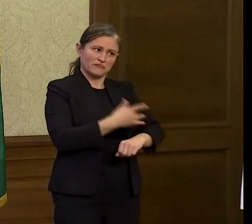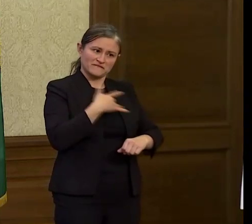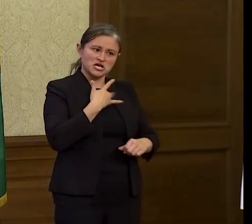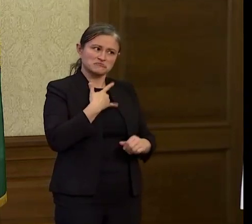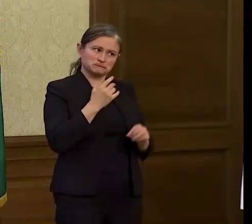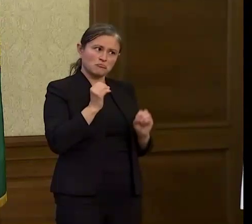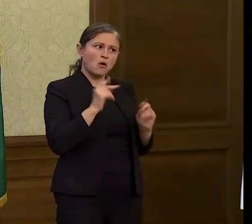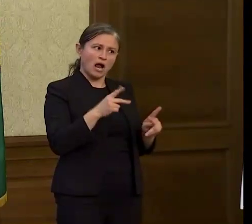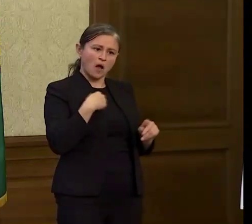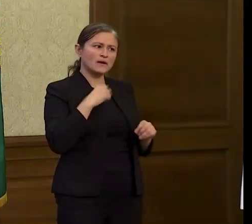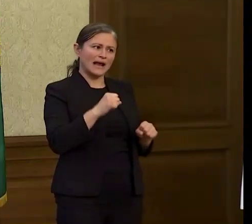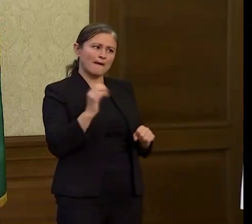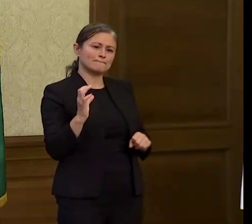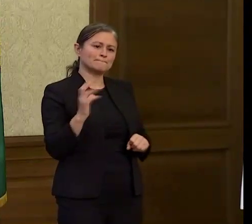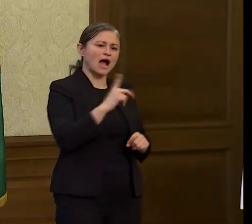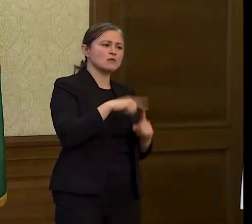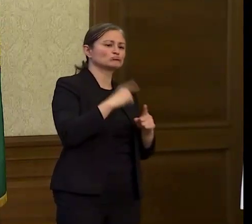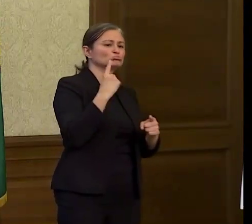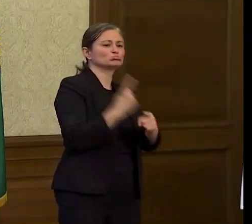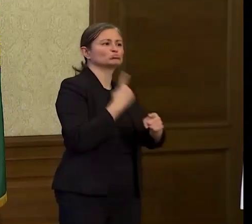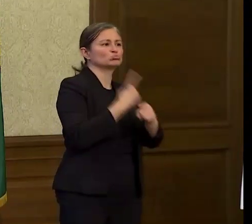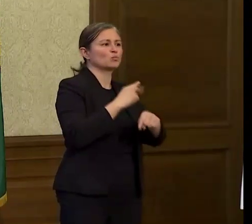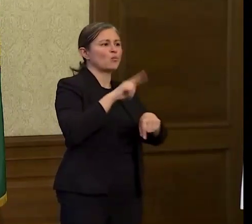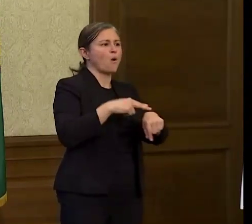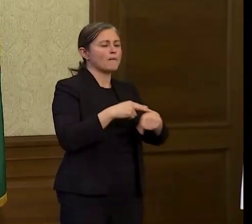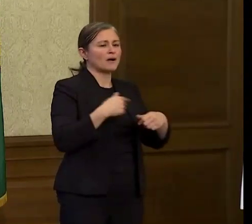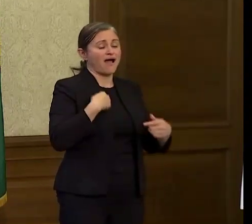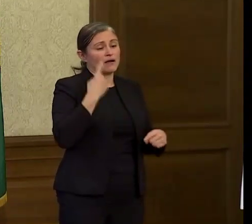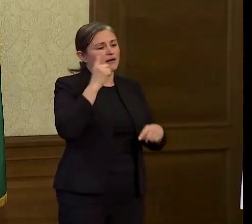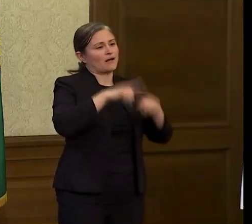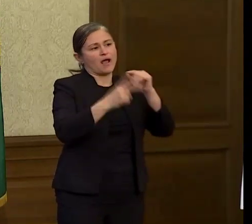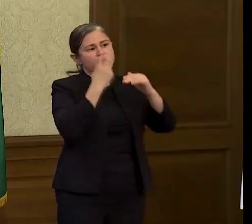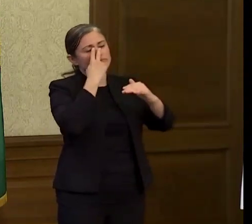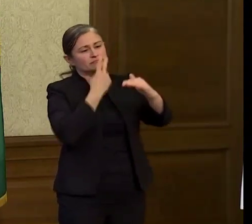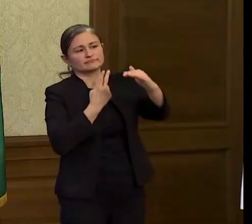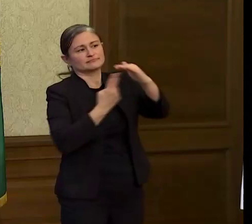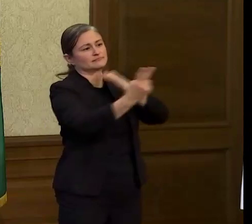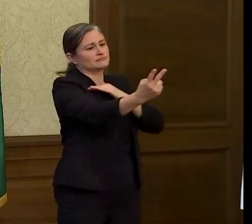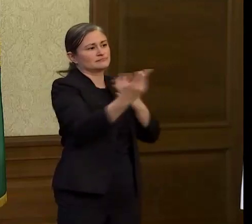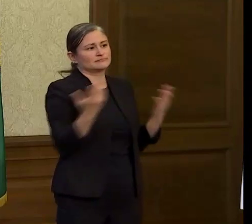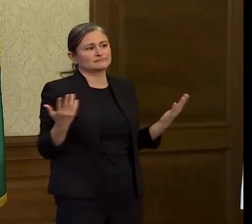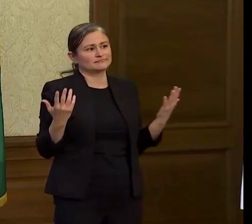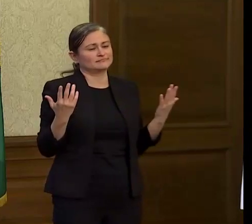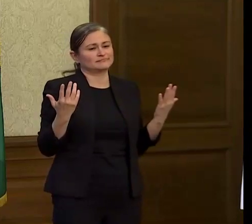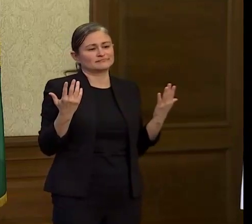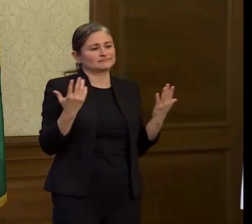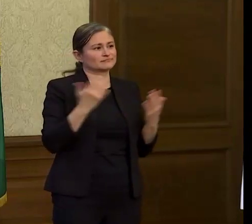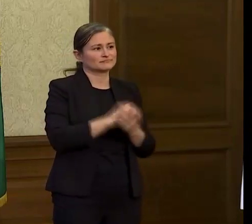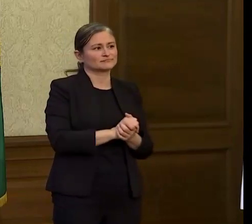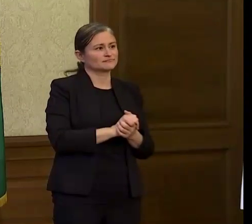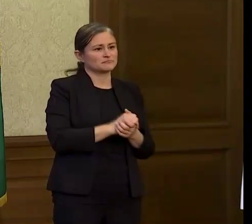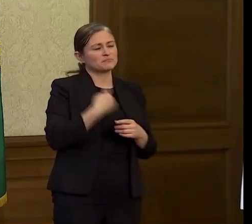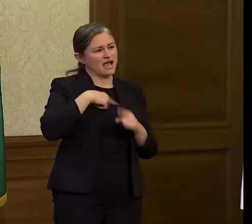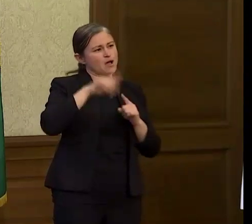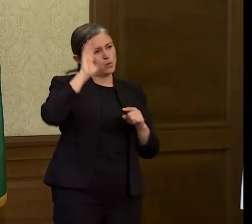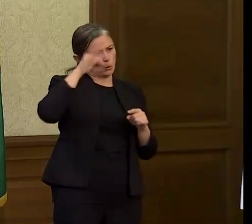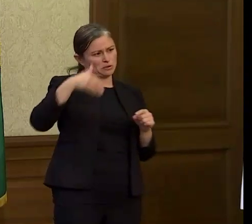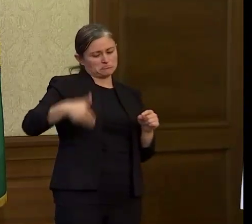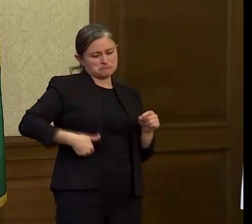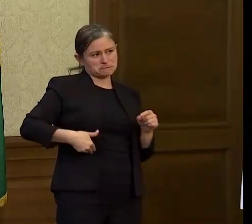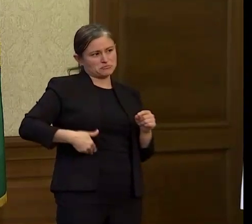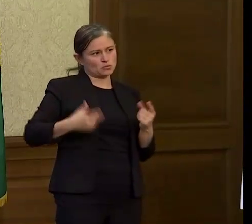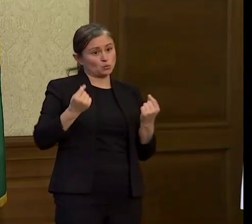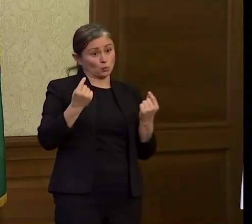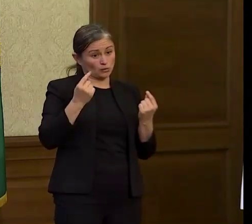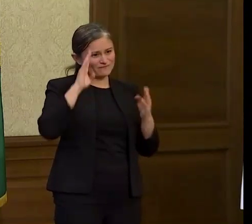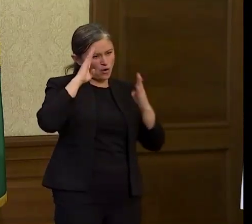normal existence. I can't predict whether that will be the situation or not. What I can say, we've got to focus on what we can do today. And